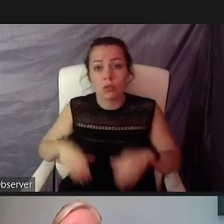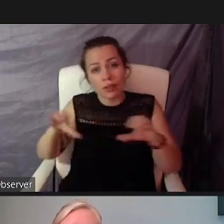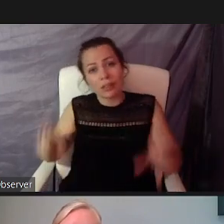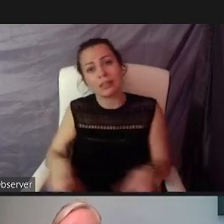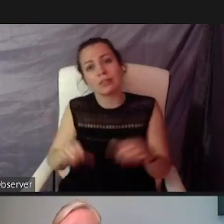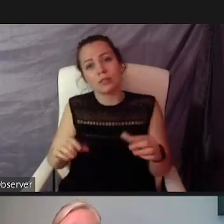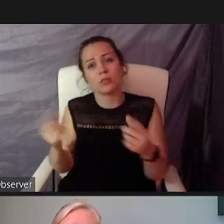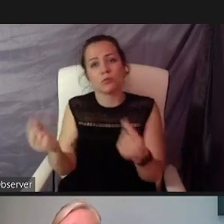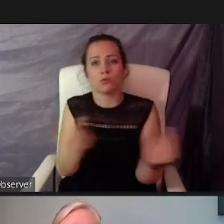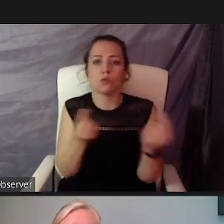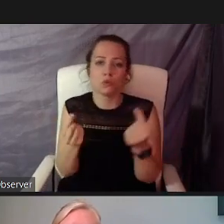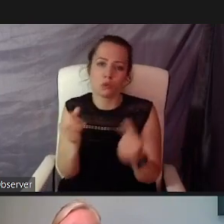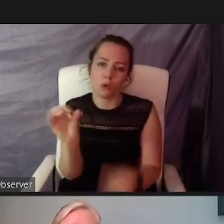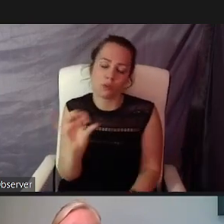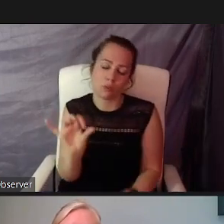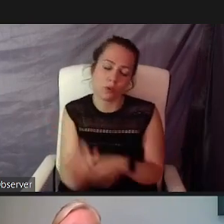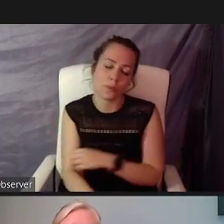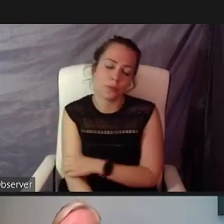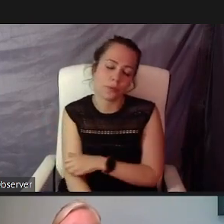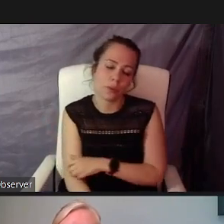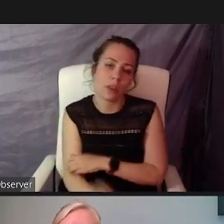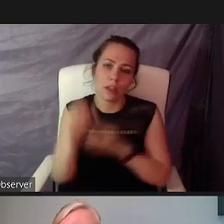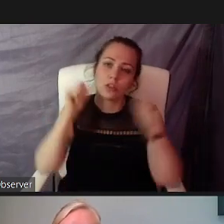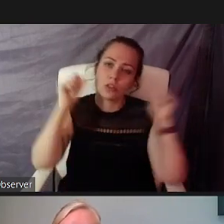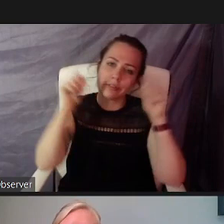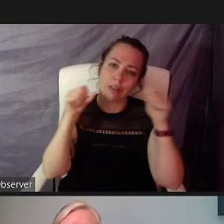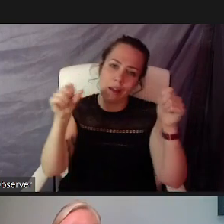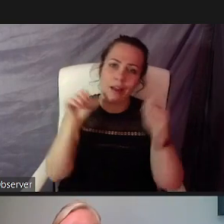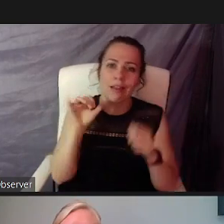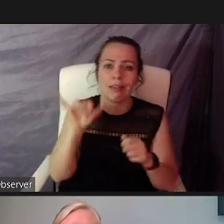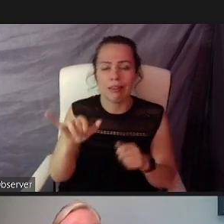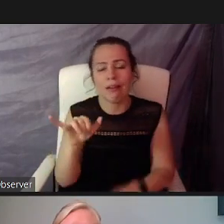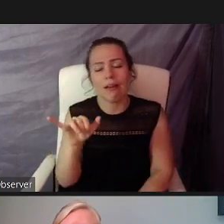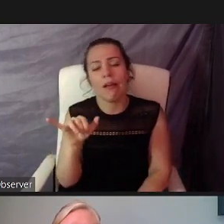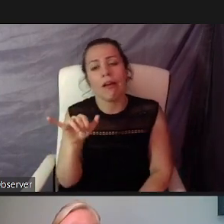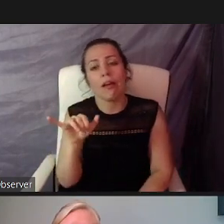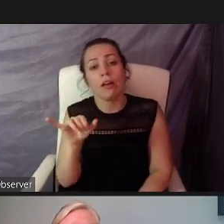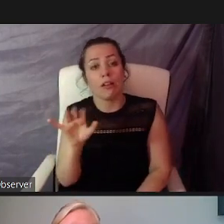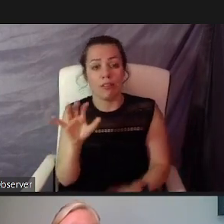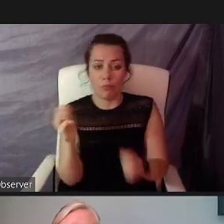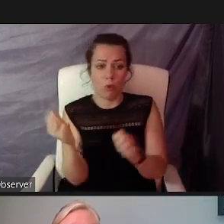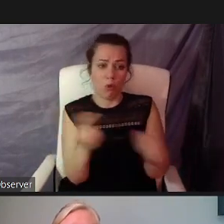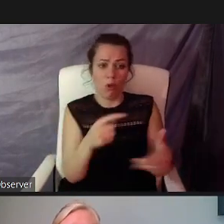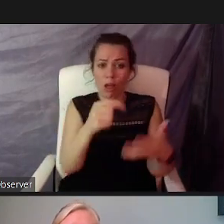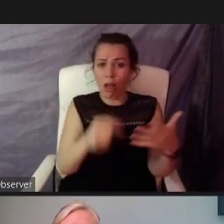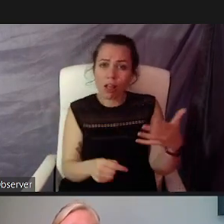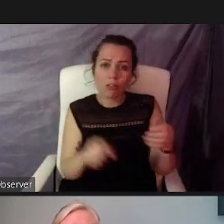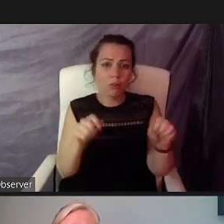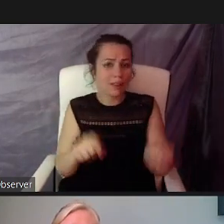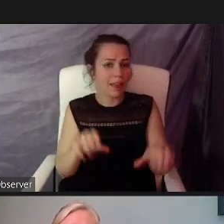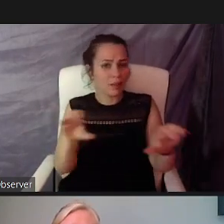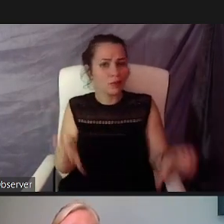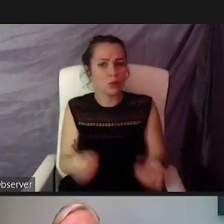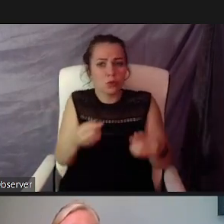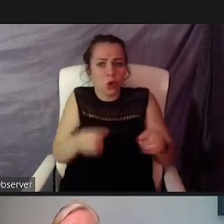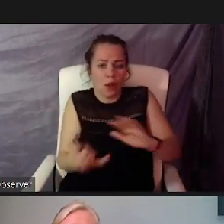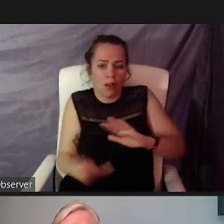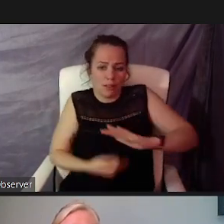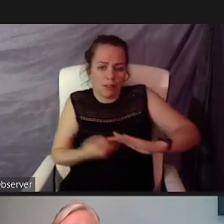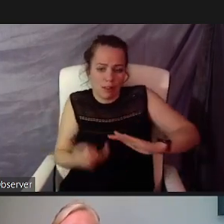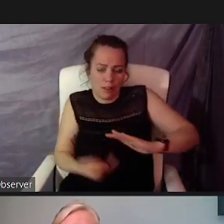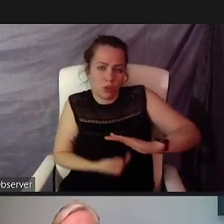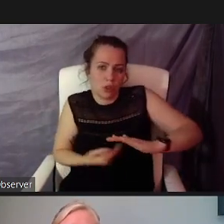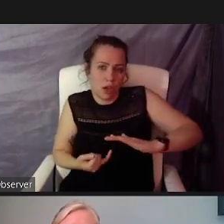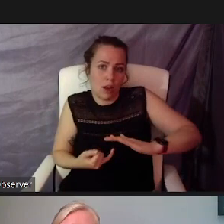activity as well. So these are all things that you can do when you're in isolation. And also activities